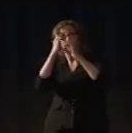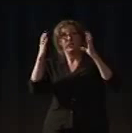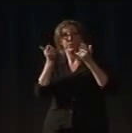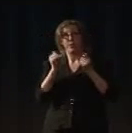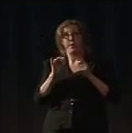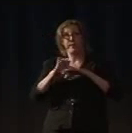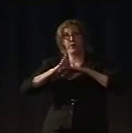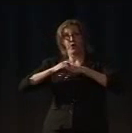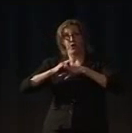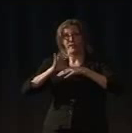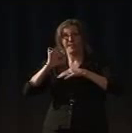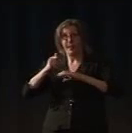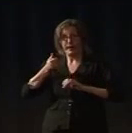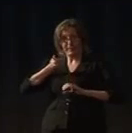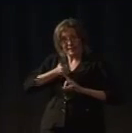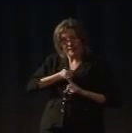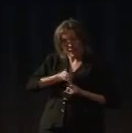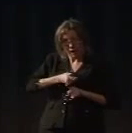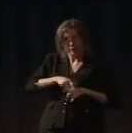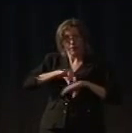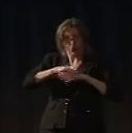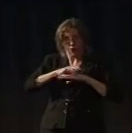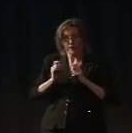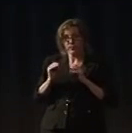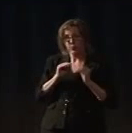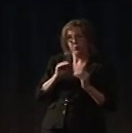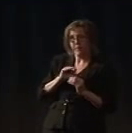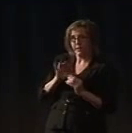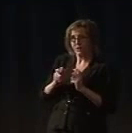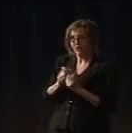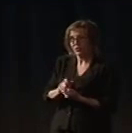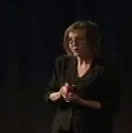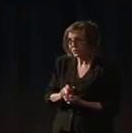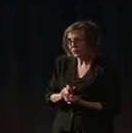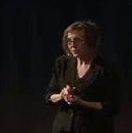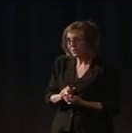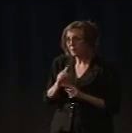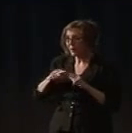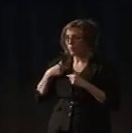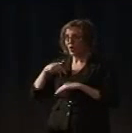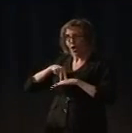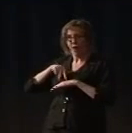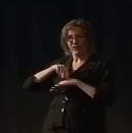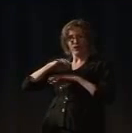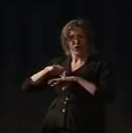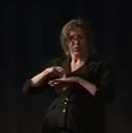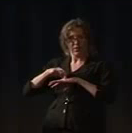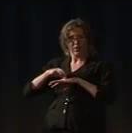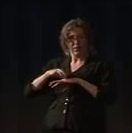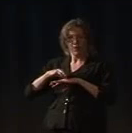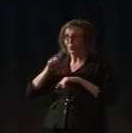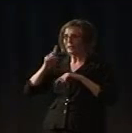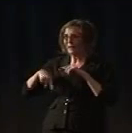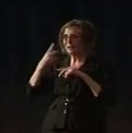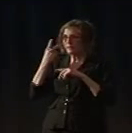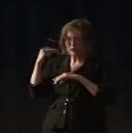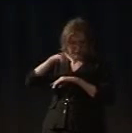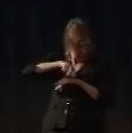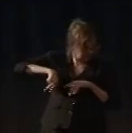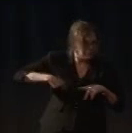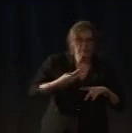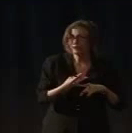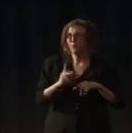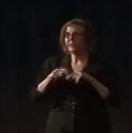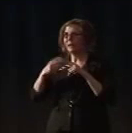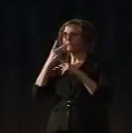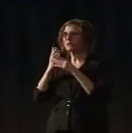position? To be on an Earth which is itself being active, not being able to see far in time and space in